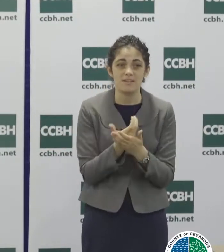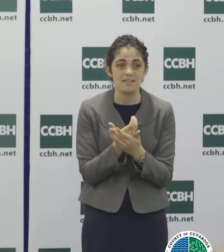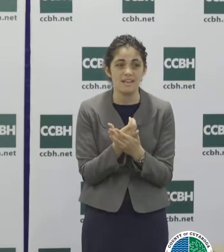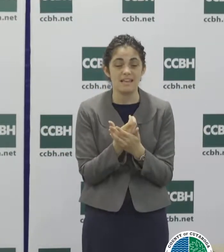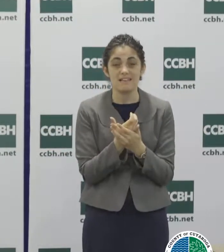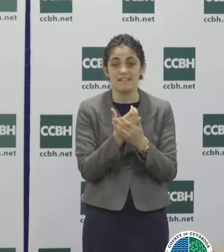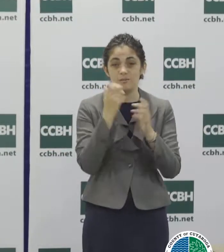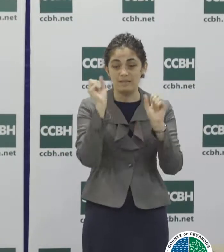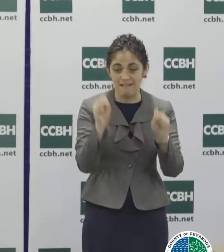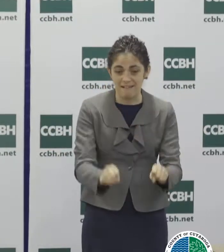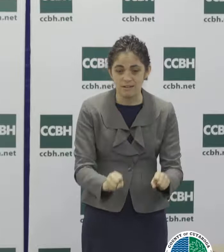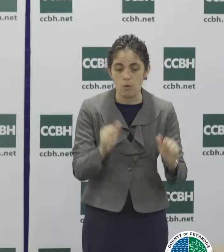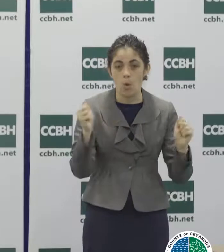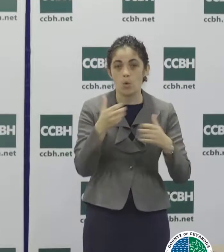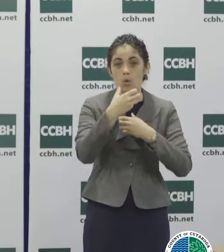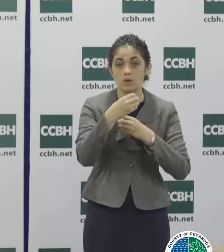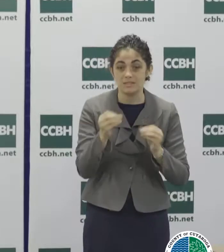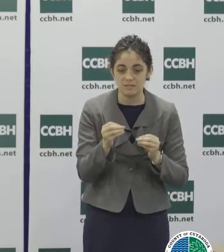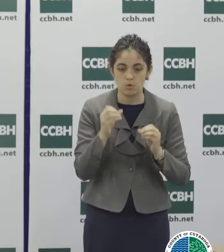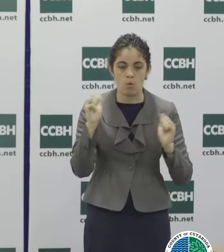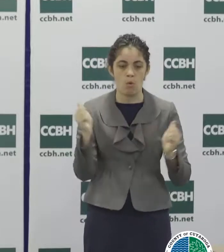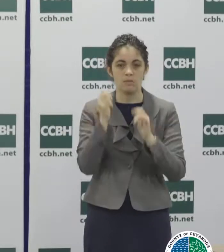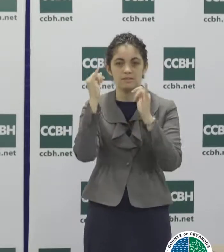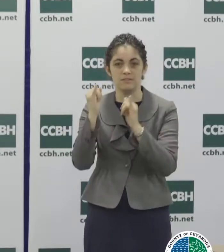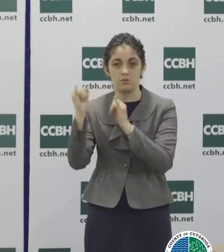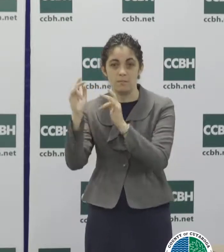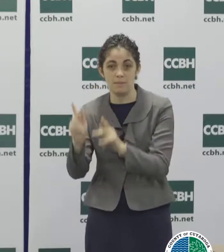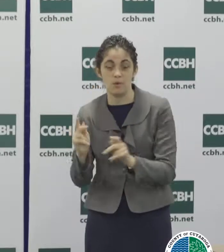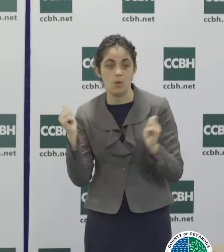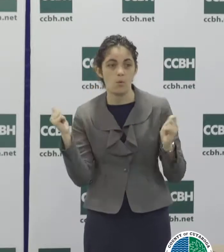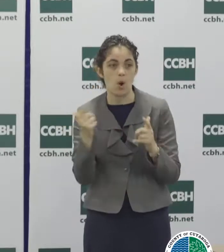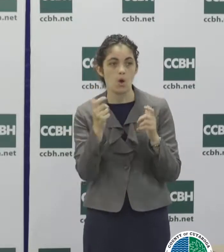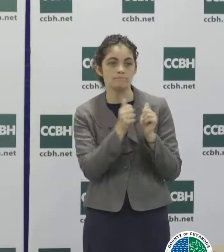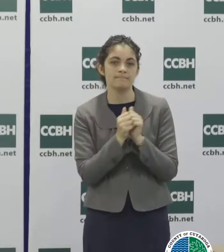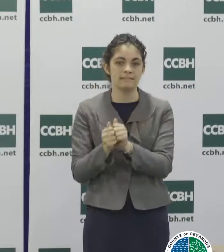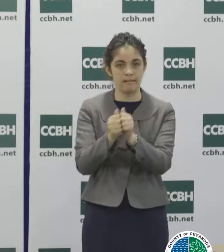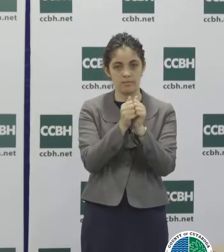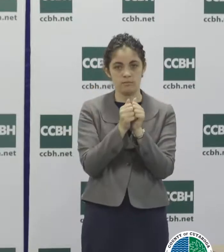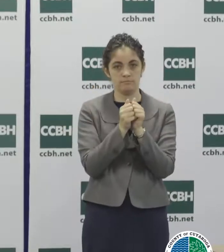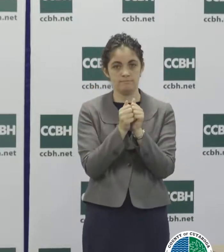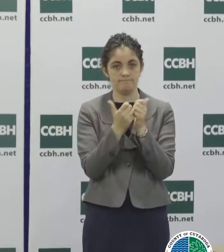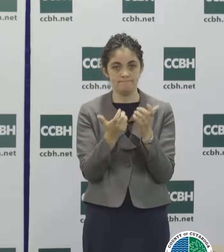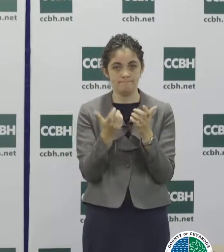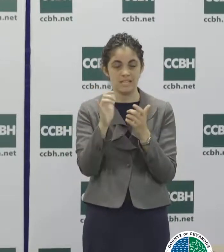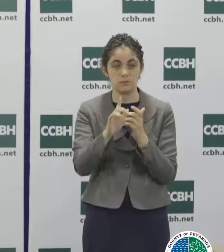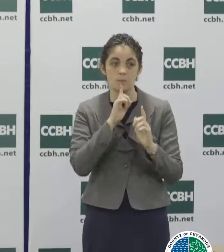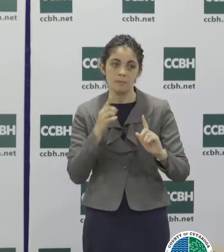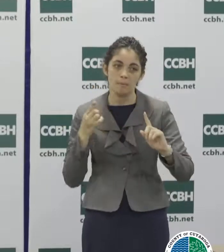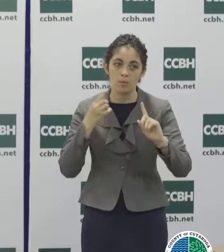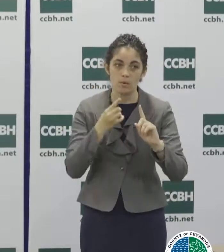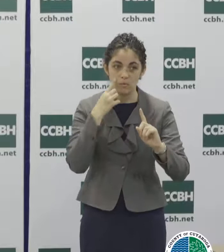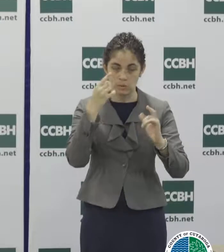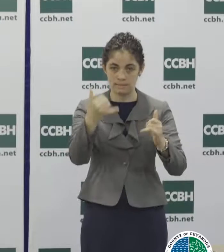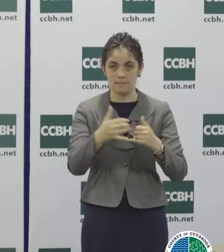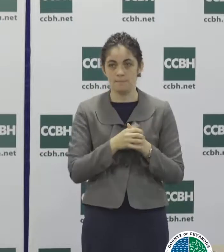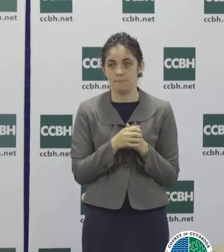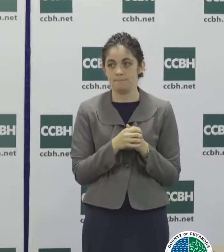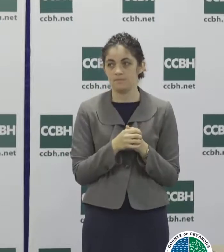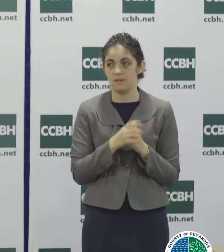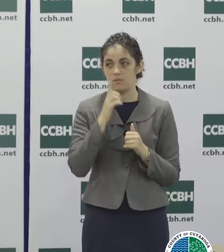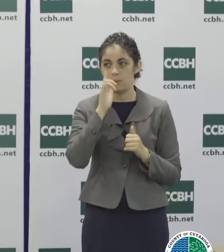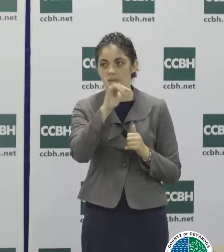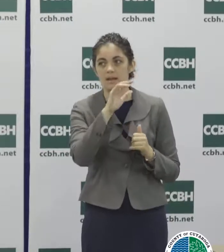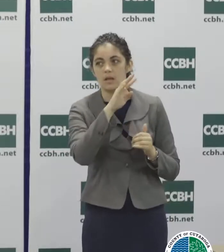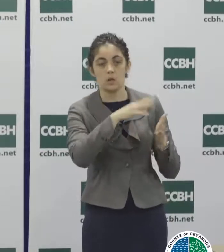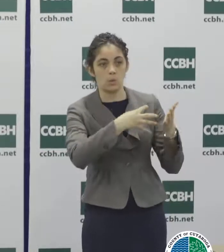their part, every organization their part. We're all trying to do this together. So that's the main point for today as far as that